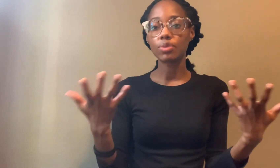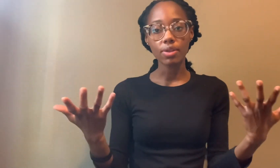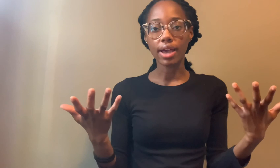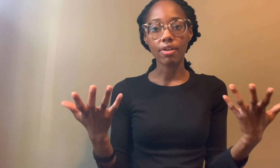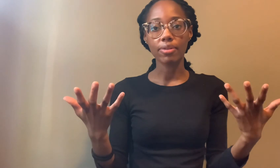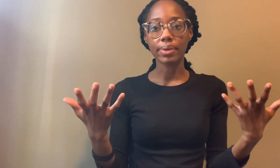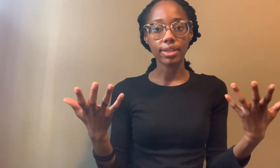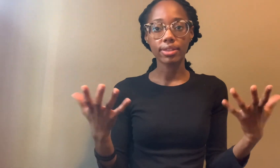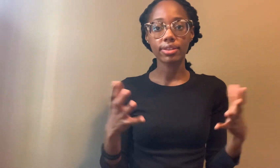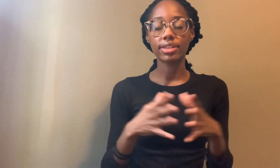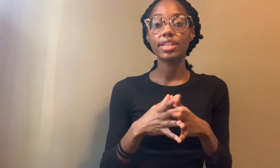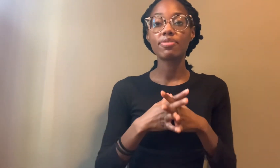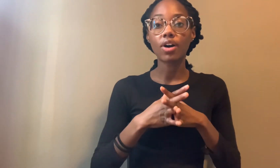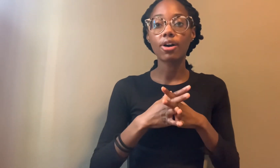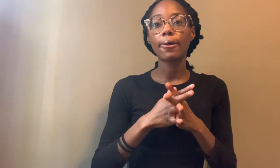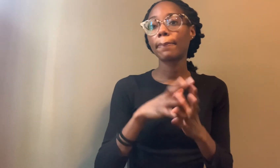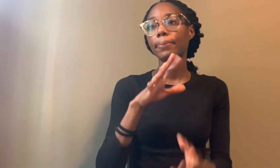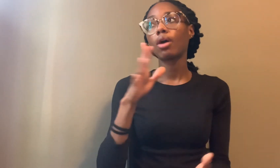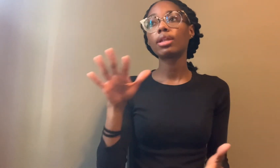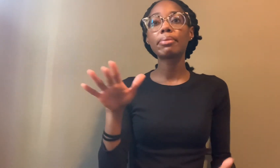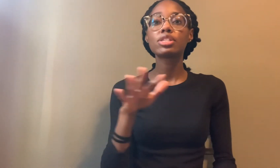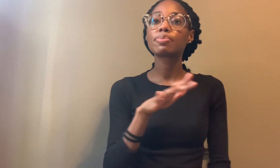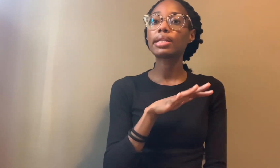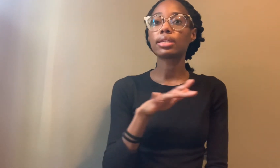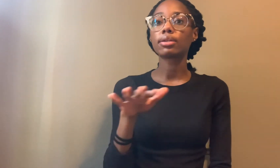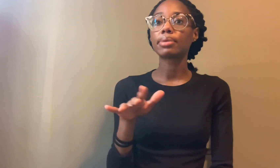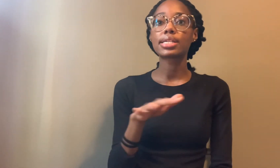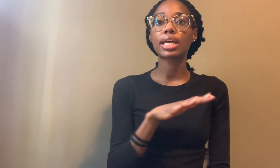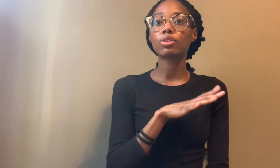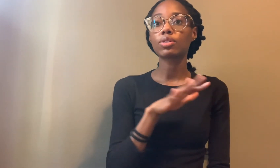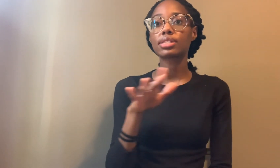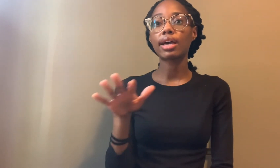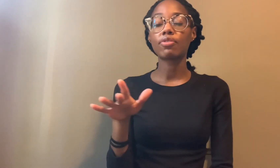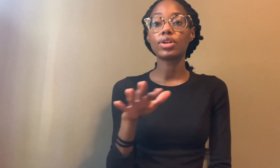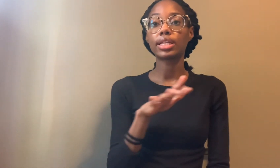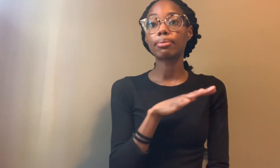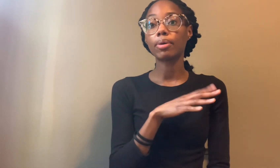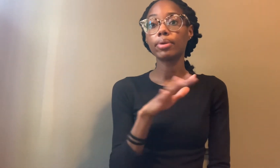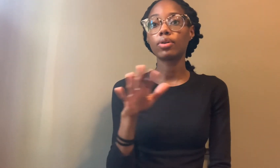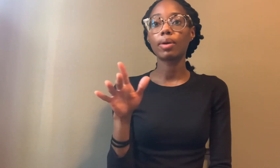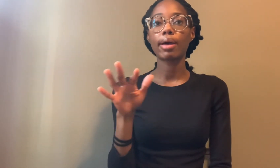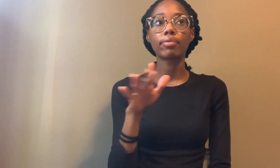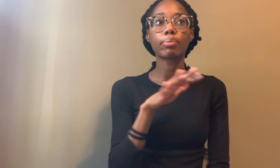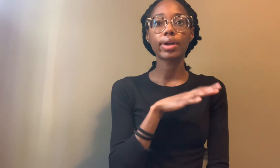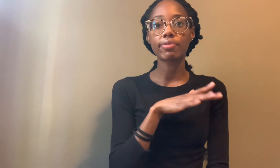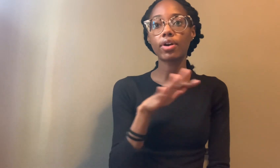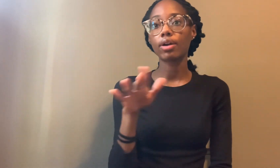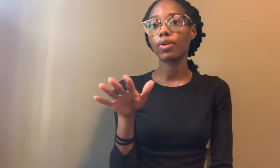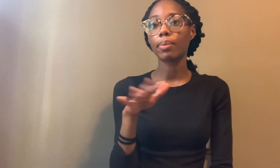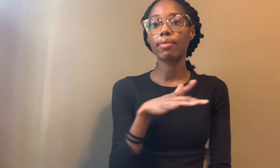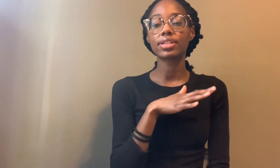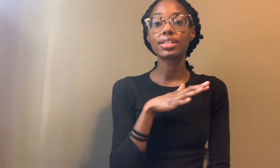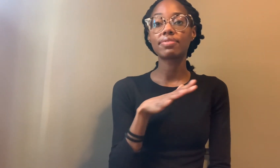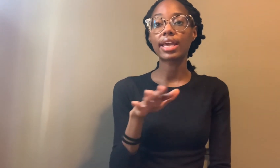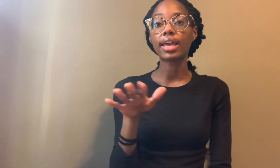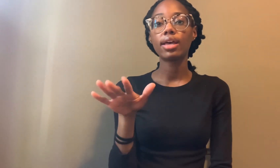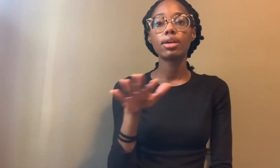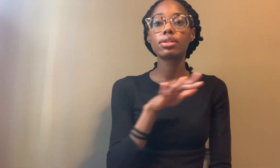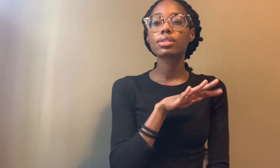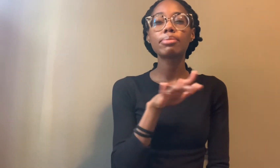the alphabet. Default, oh, let me just spell it because I don't know the sign for it at the moment, or I'm having a brain fart, or I'm having a tough day. So let me just